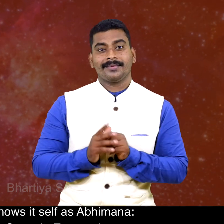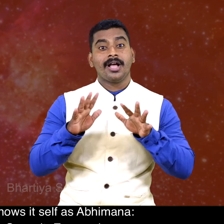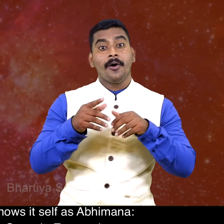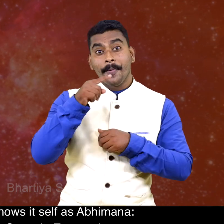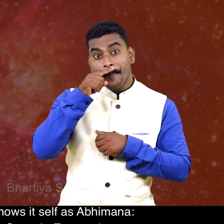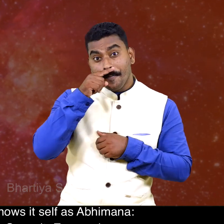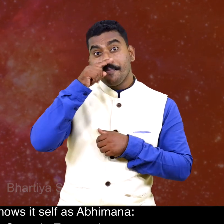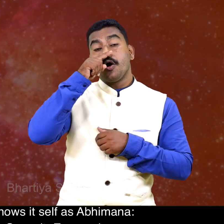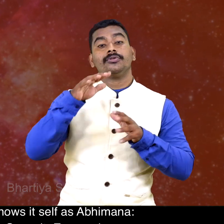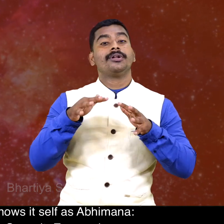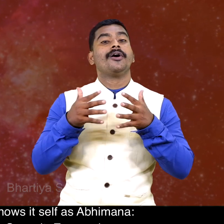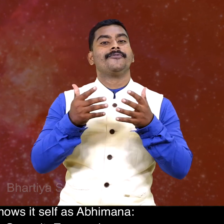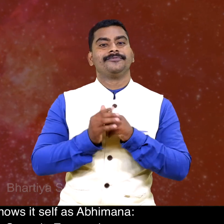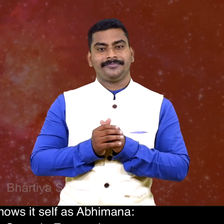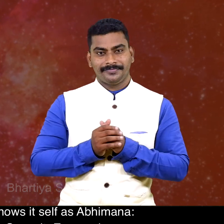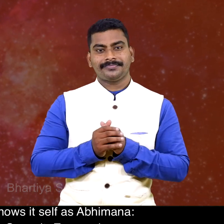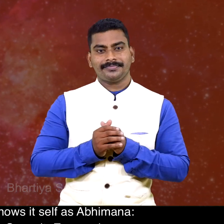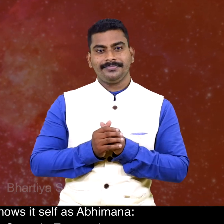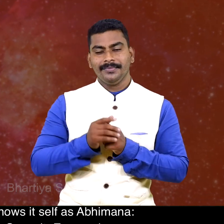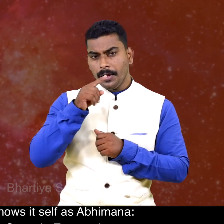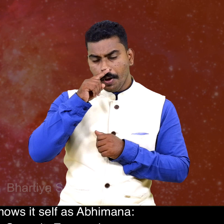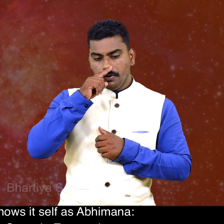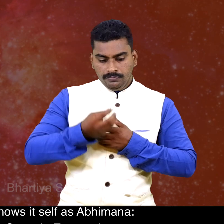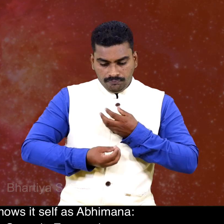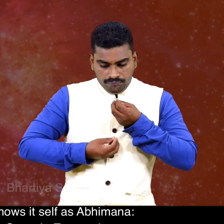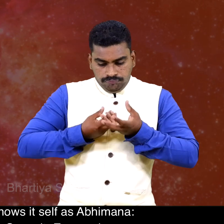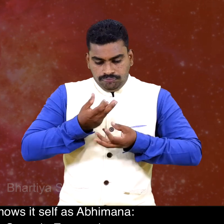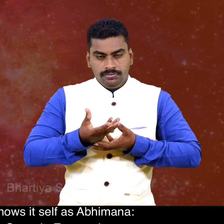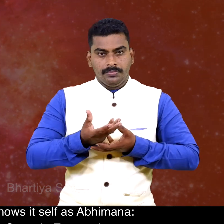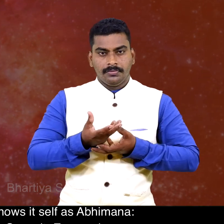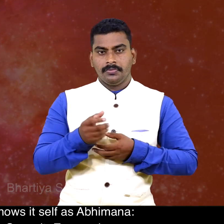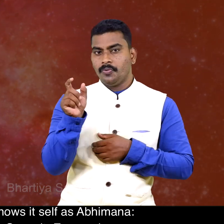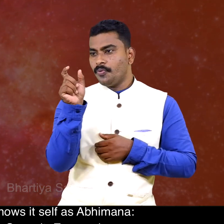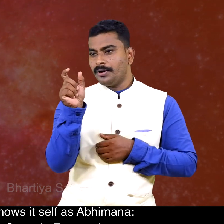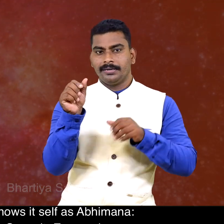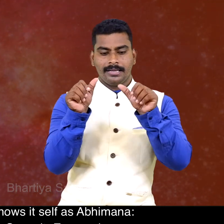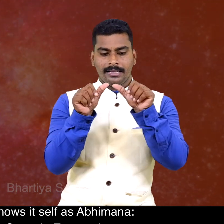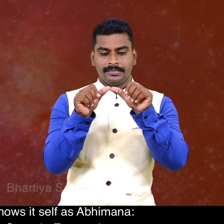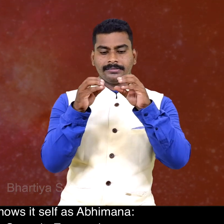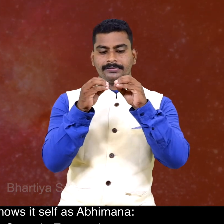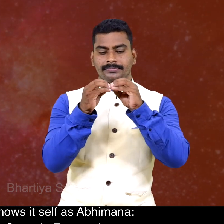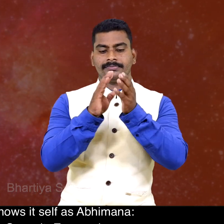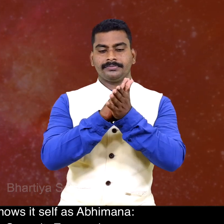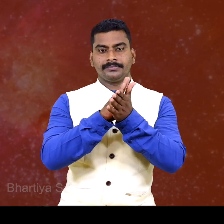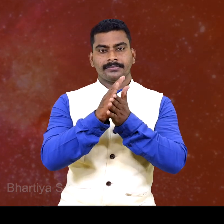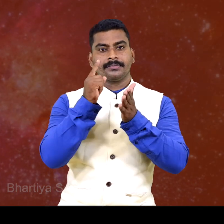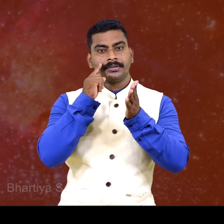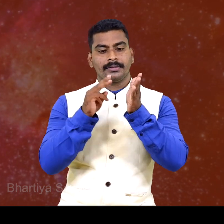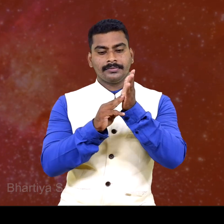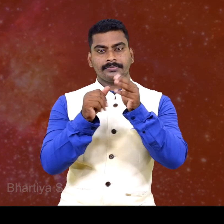It shows itself through abhimana or egomania.